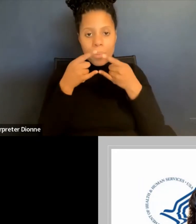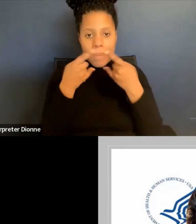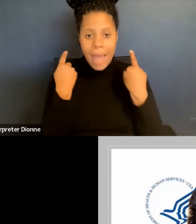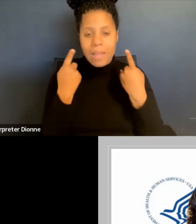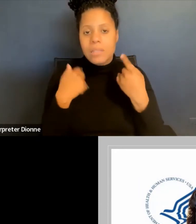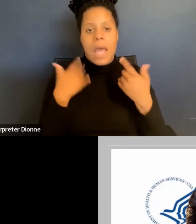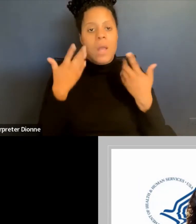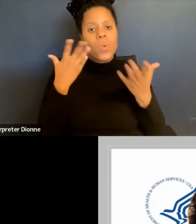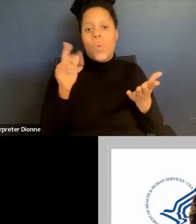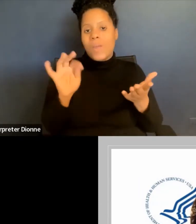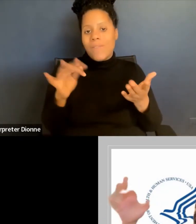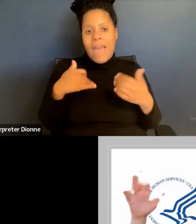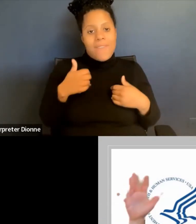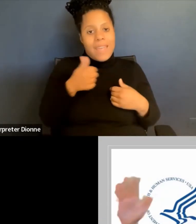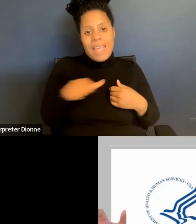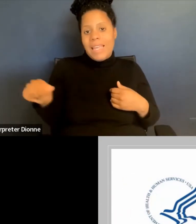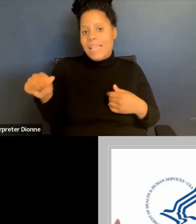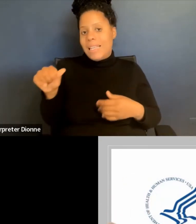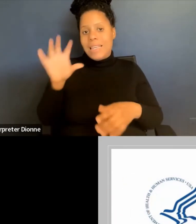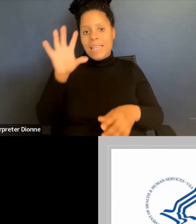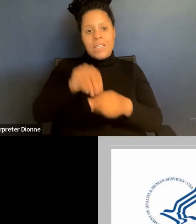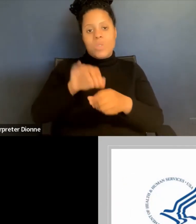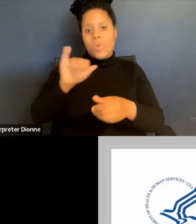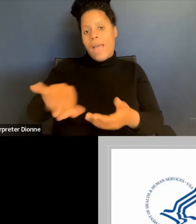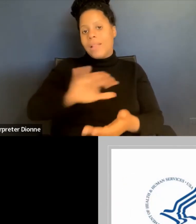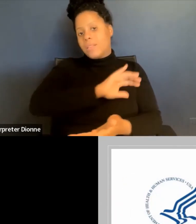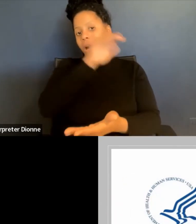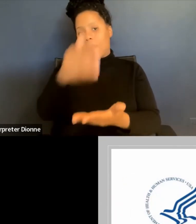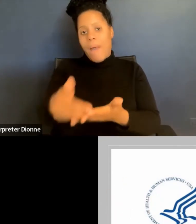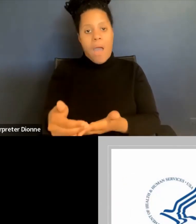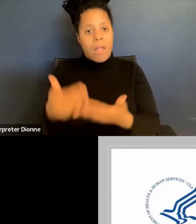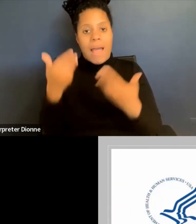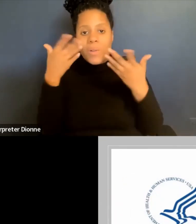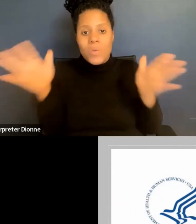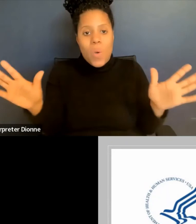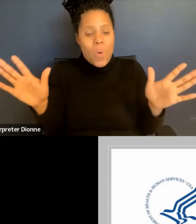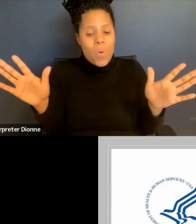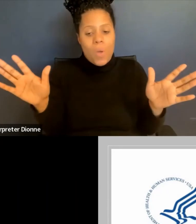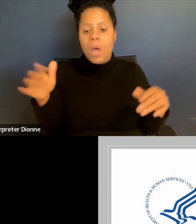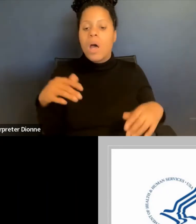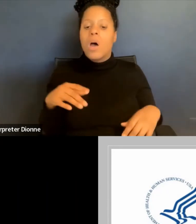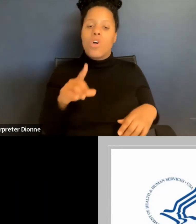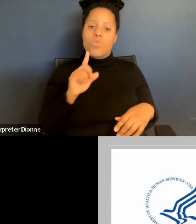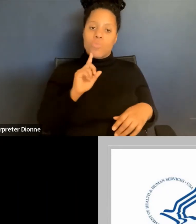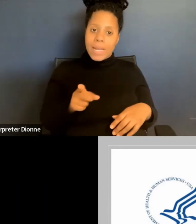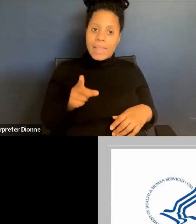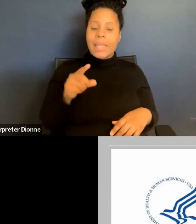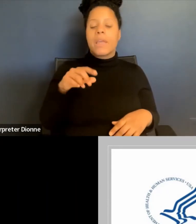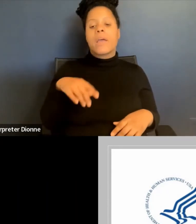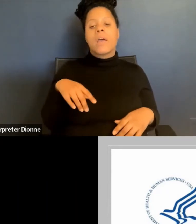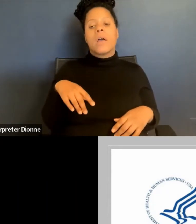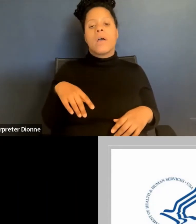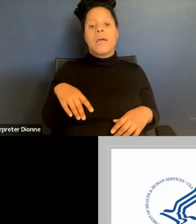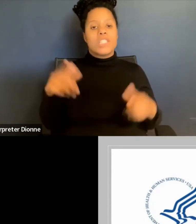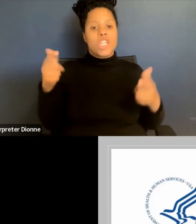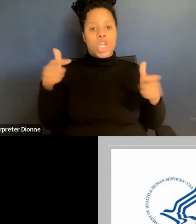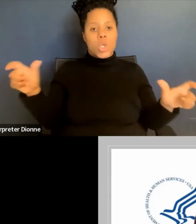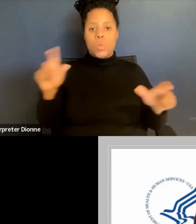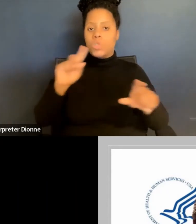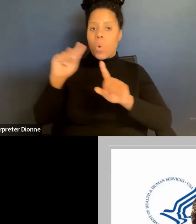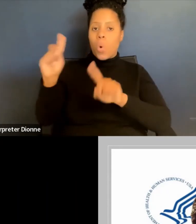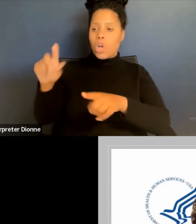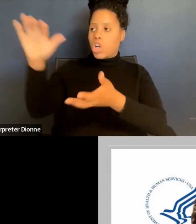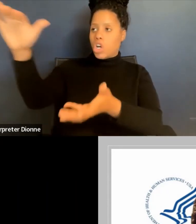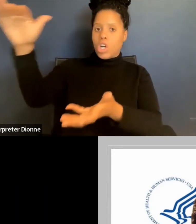any in the stockpile. Really, this is about a whole huge set of purchases that happened at HHS that then get pushed out. I'm